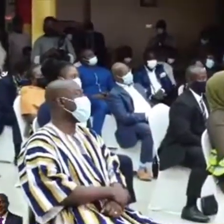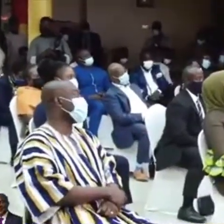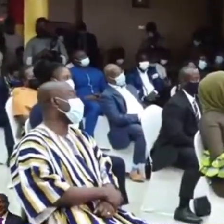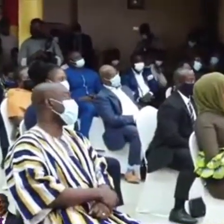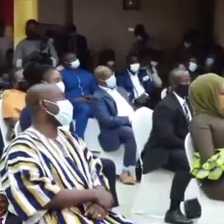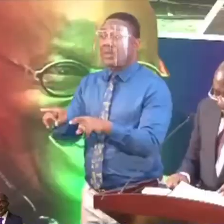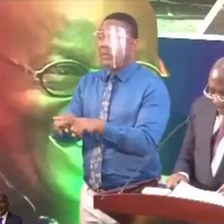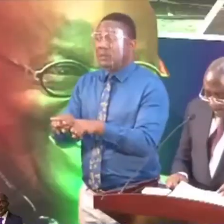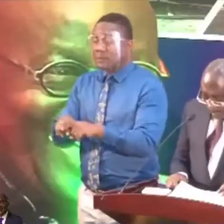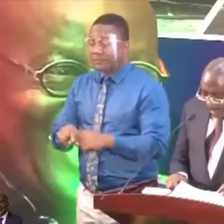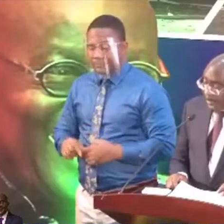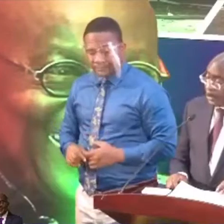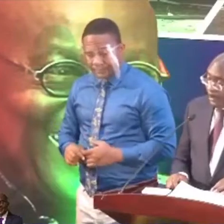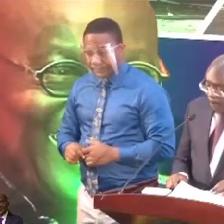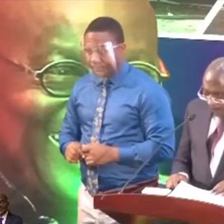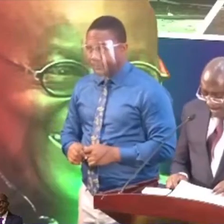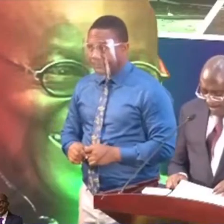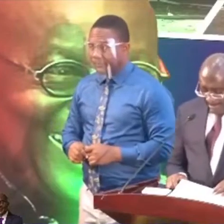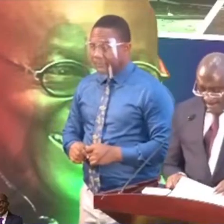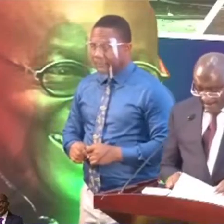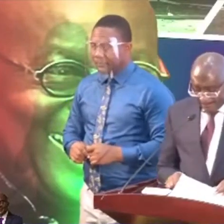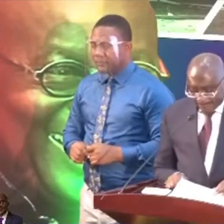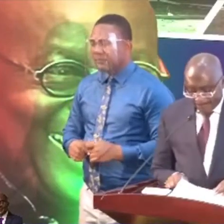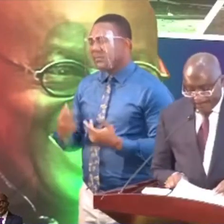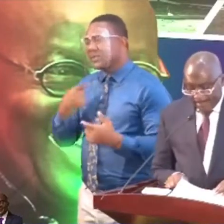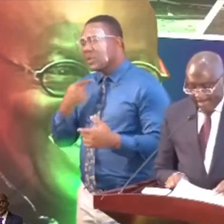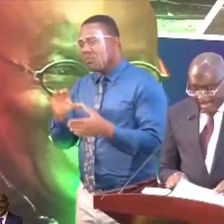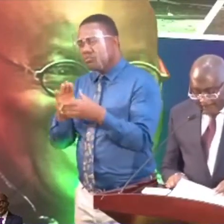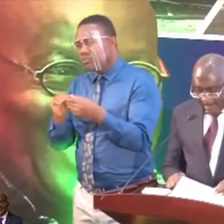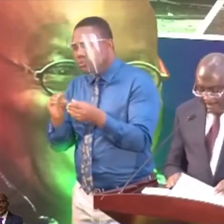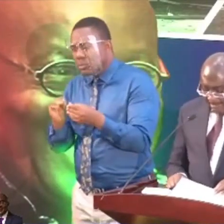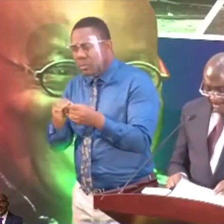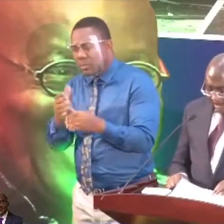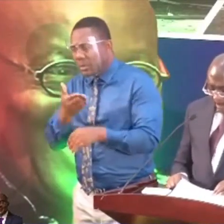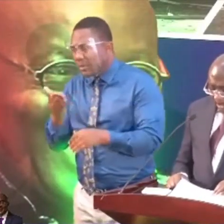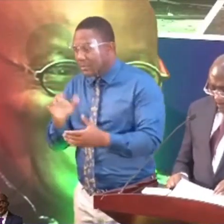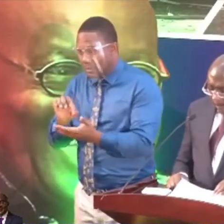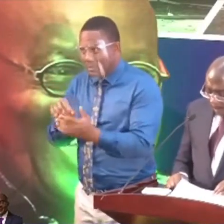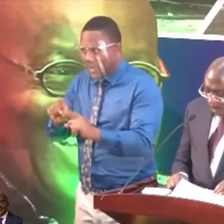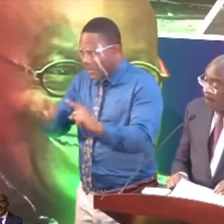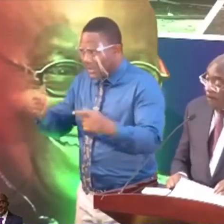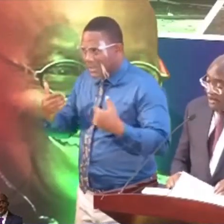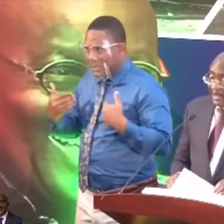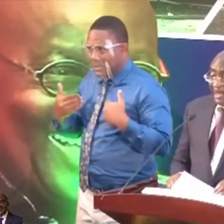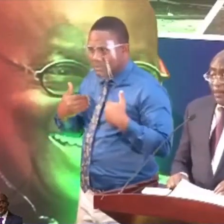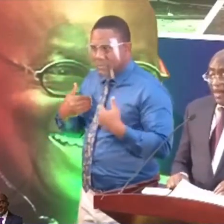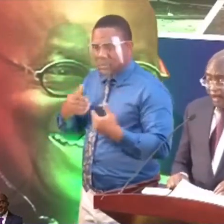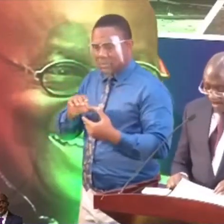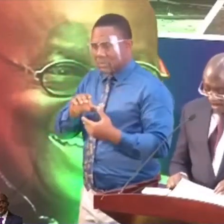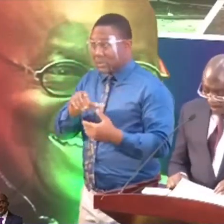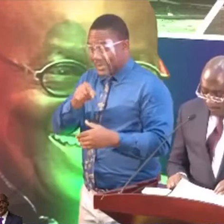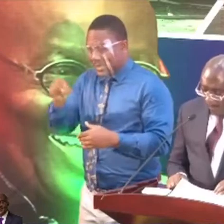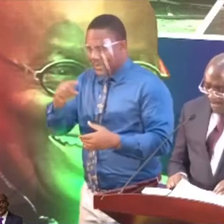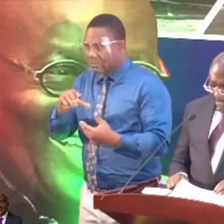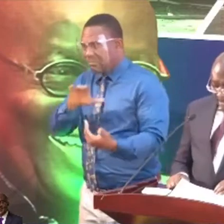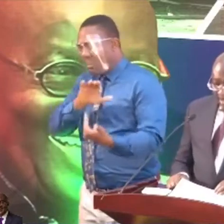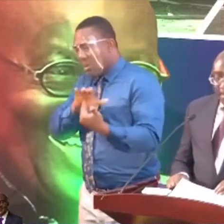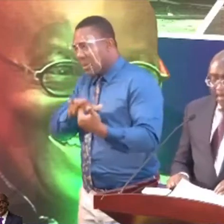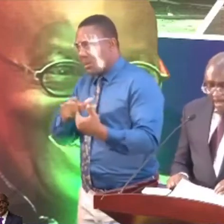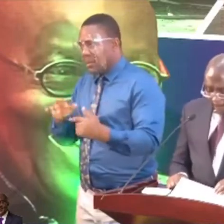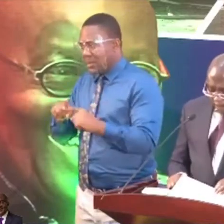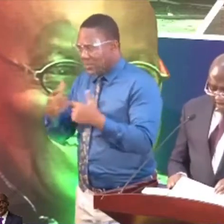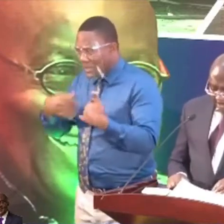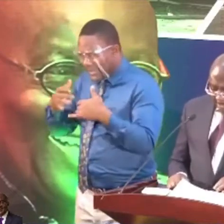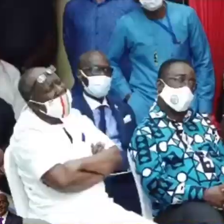Also, contrary to the propaganda, the evidence is that we have also completed and we are working to complete